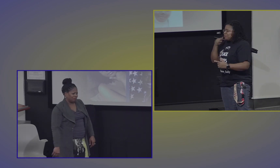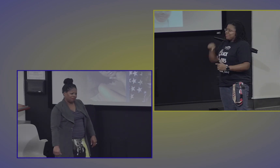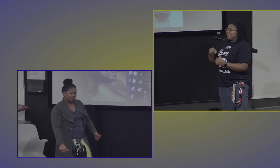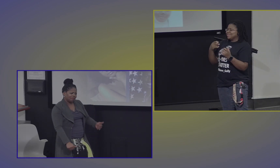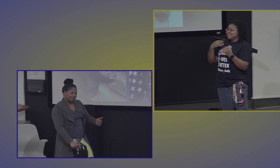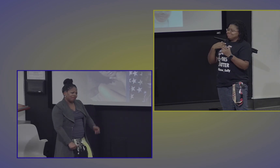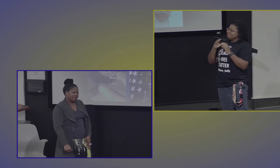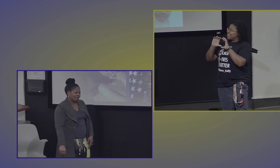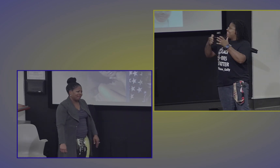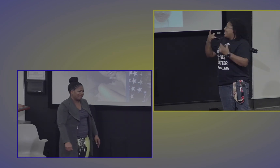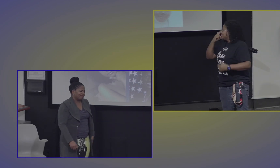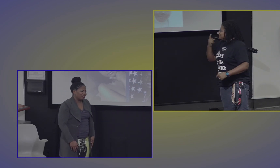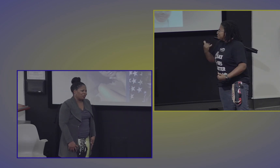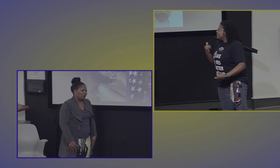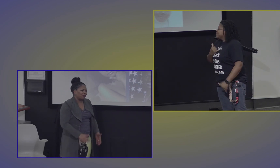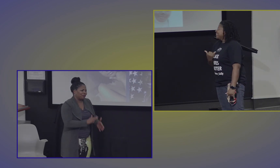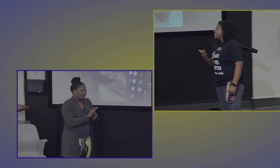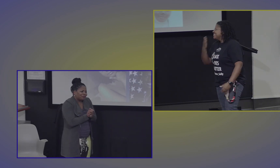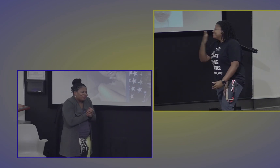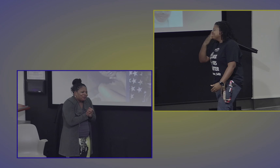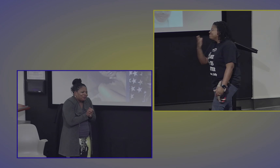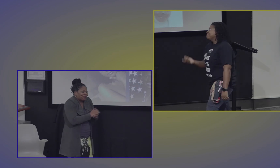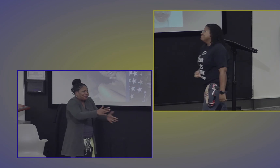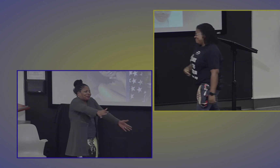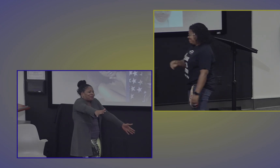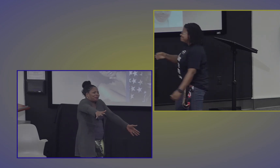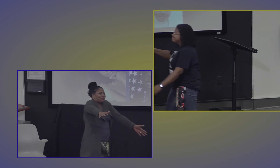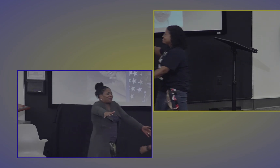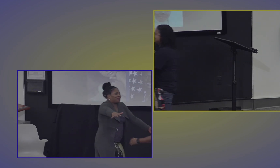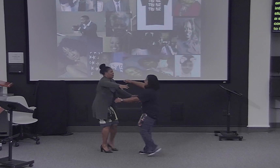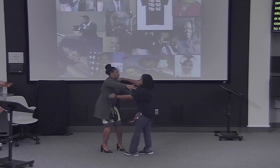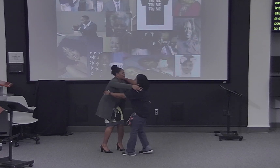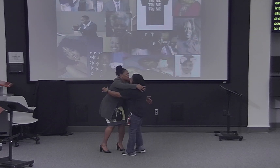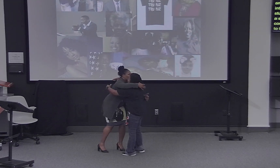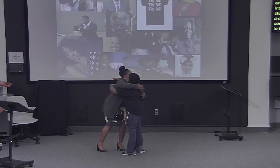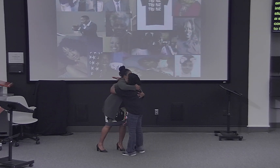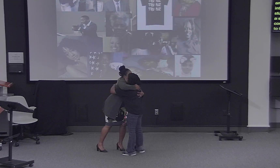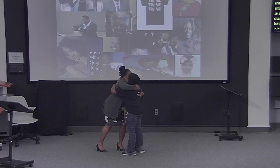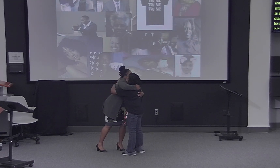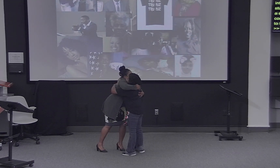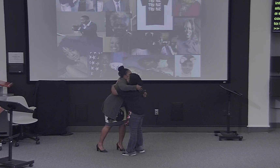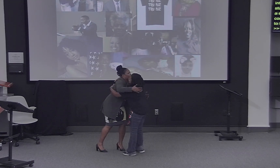learning. So I want to thank you for this Me too. class that you've given me today.